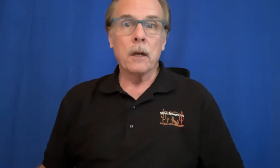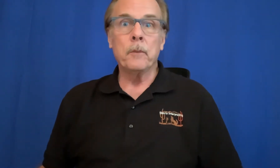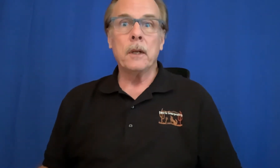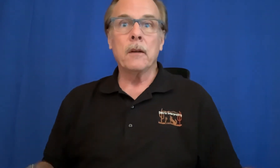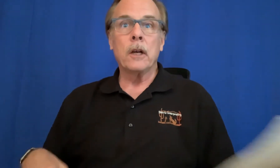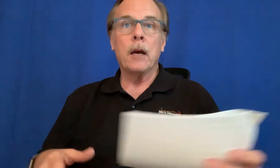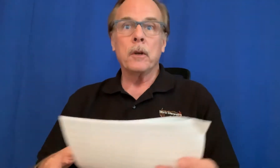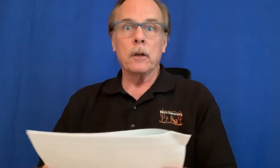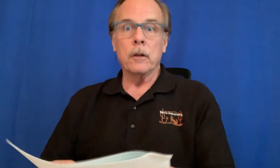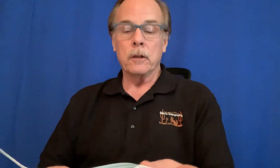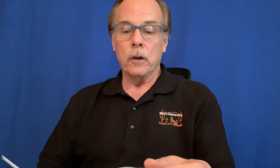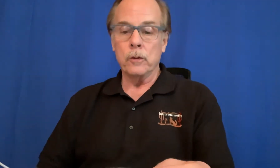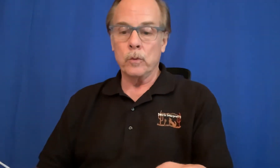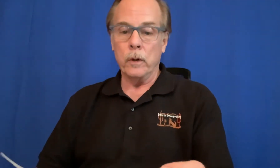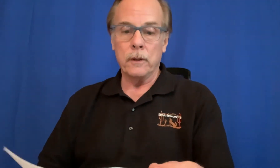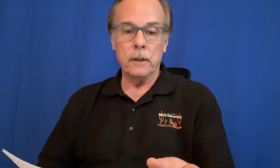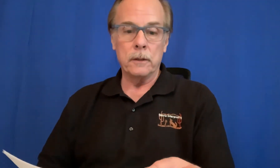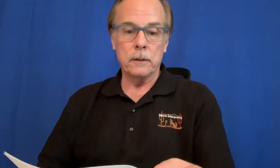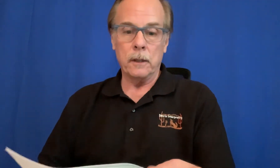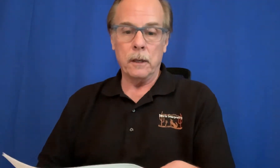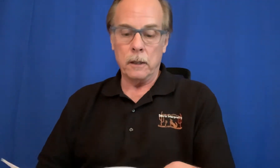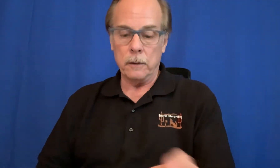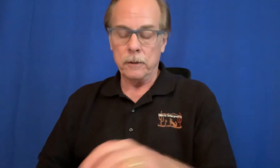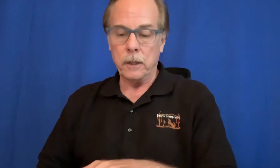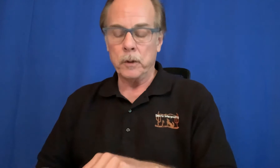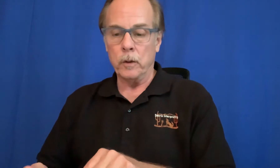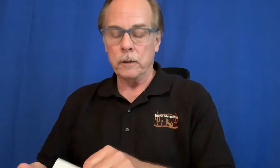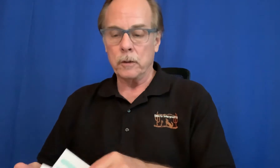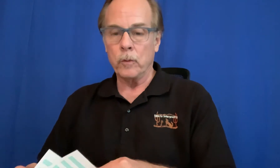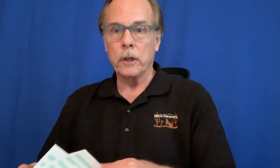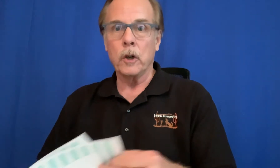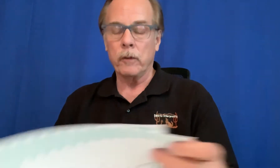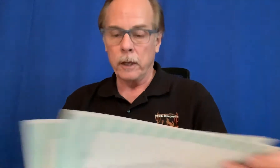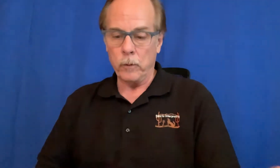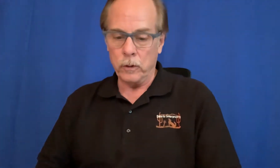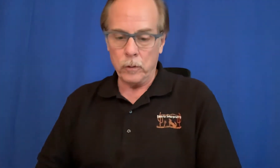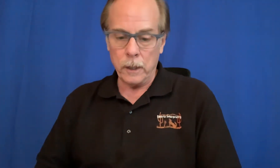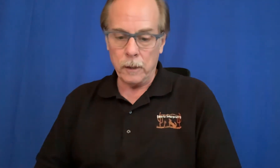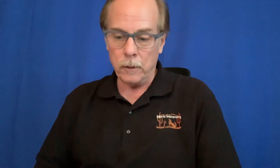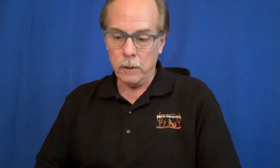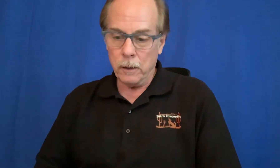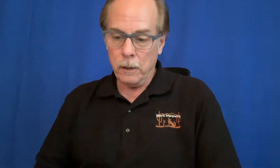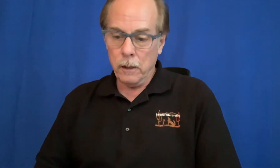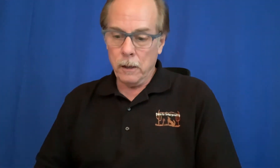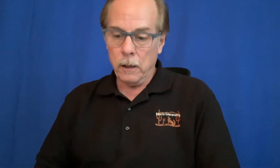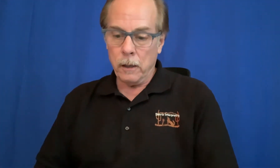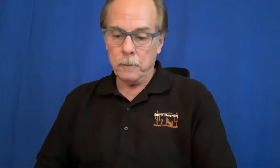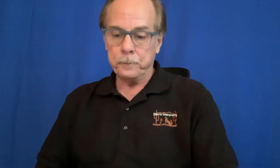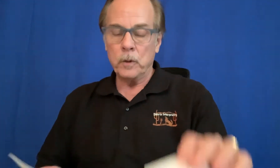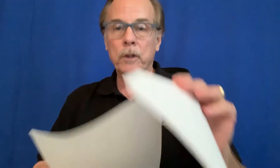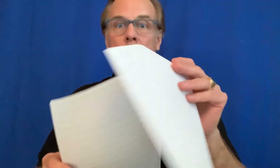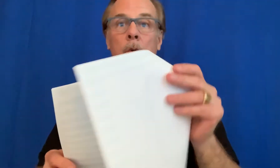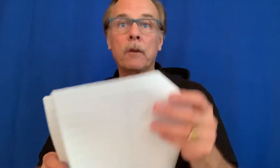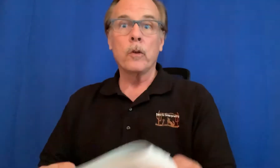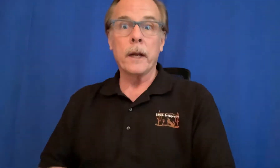accompanying vocabulary that goes with this subunit, so I wanted to go over that with you now. We just went over